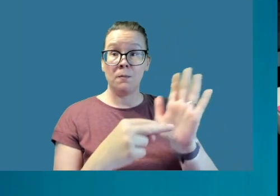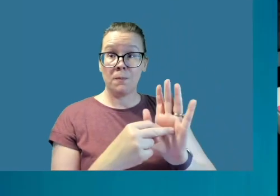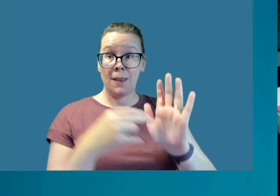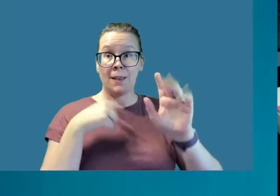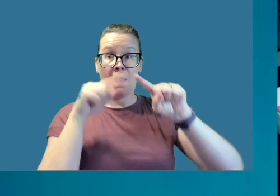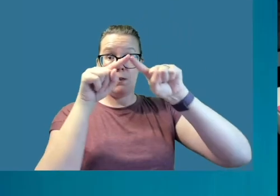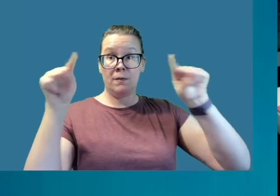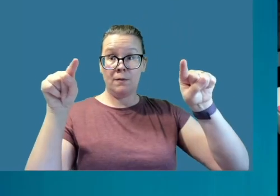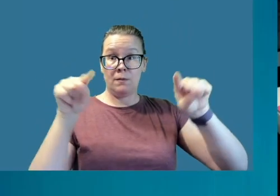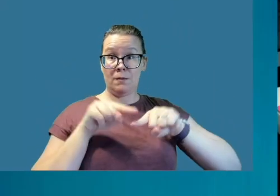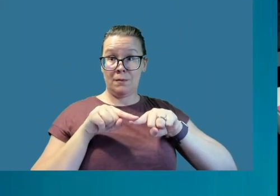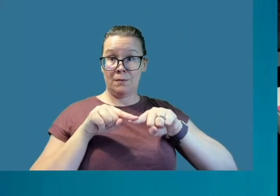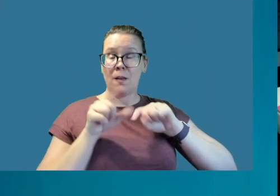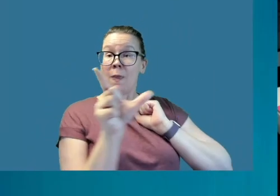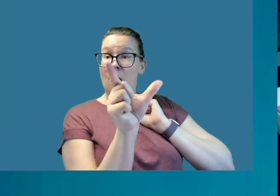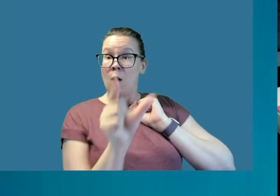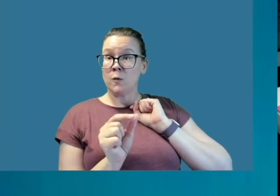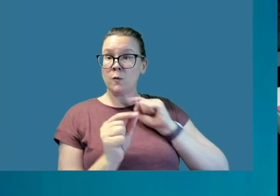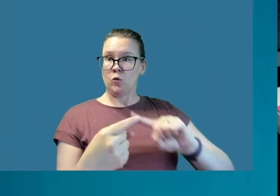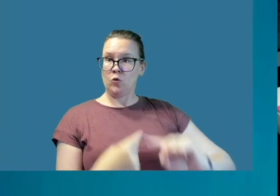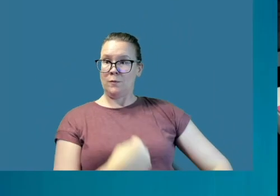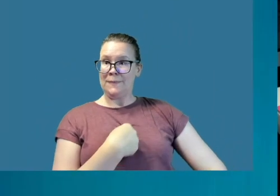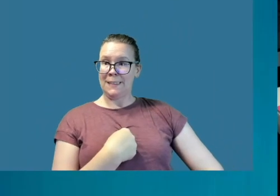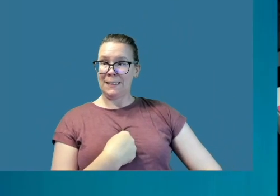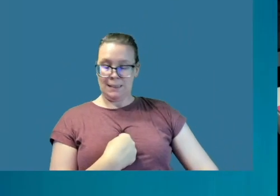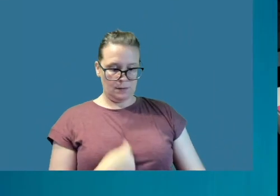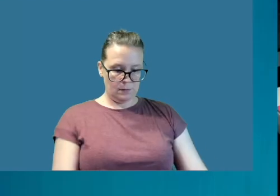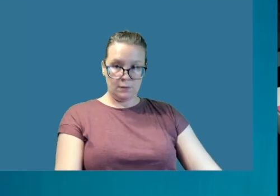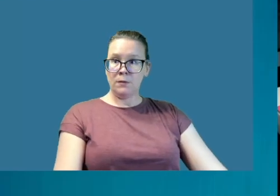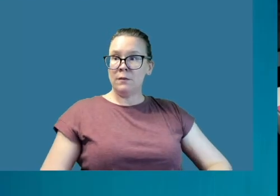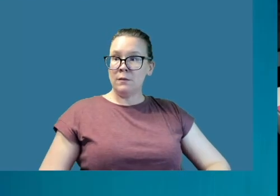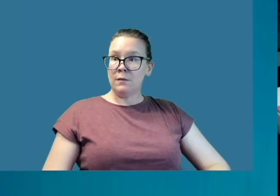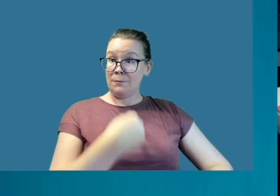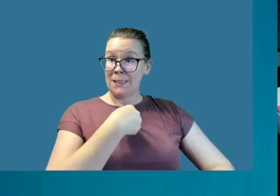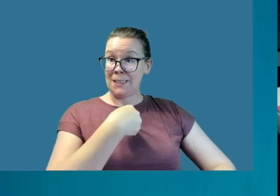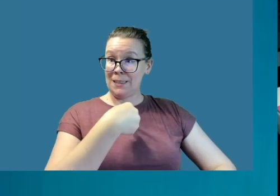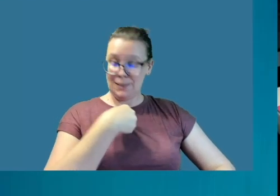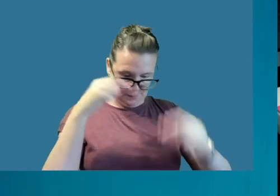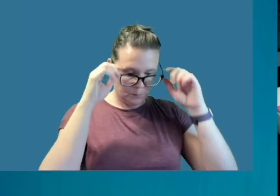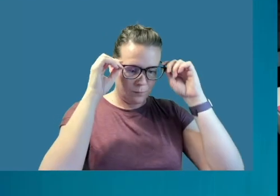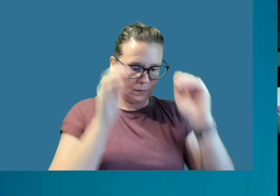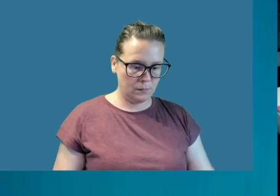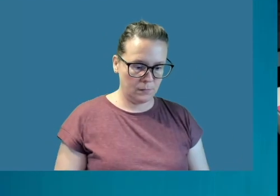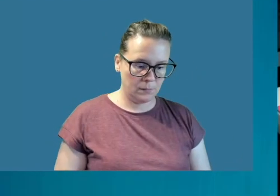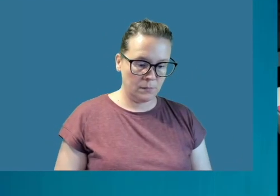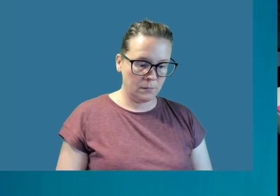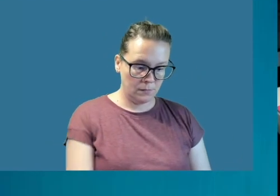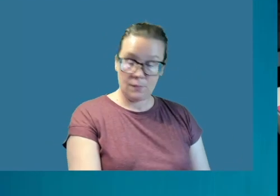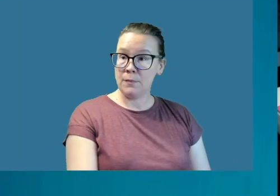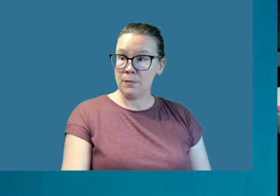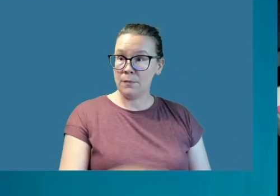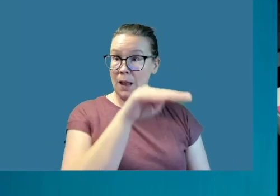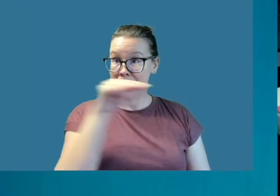so I'm going to put it on my mat so that the point of the arrow or the shape of the triangle is pointed towards me,